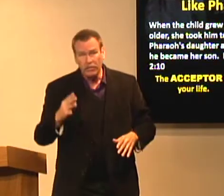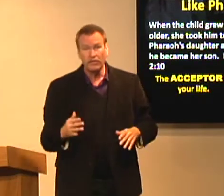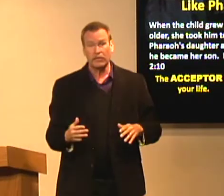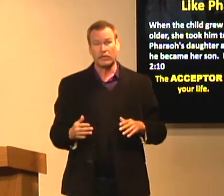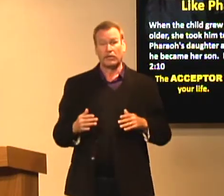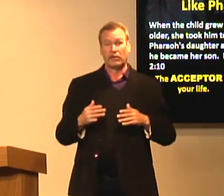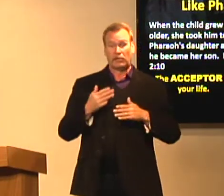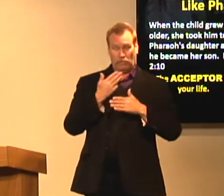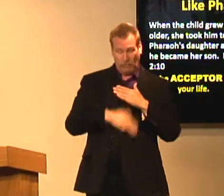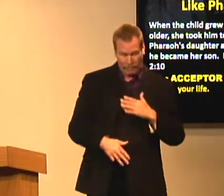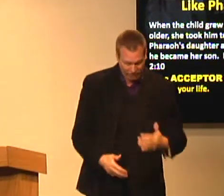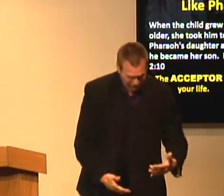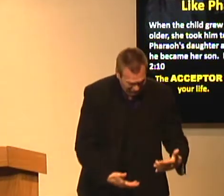the acceptor of life.